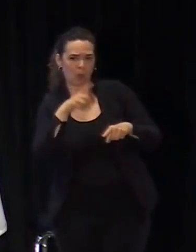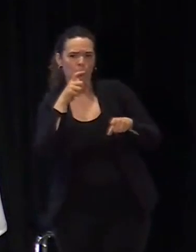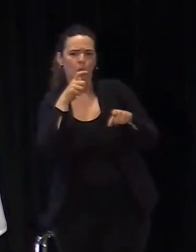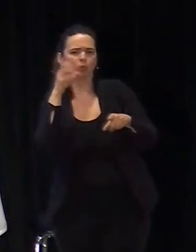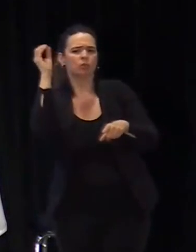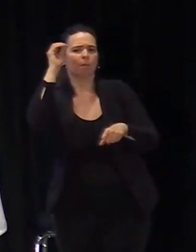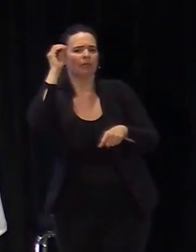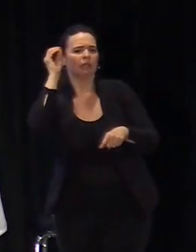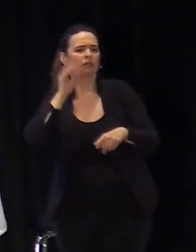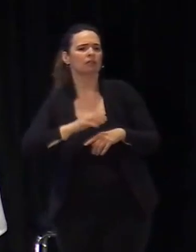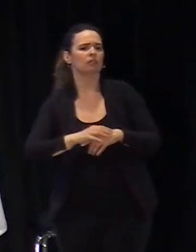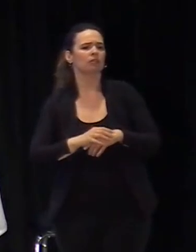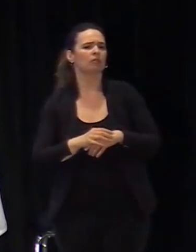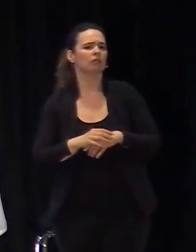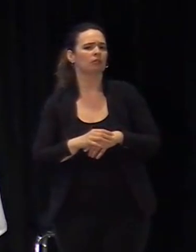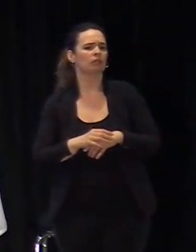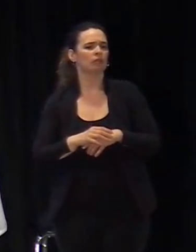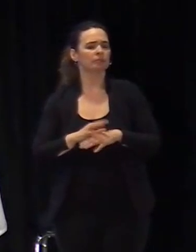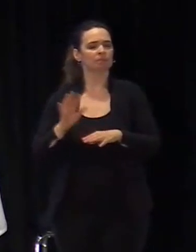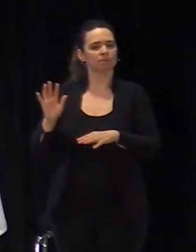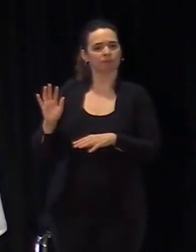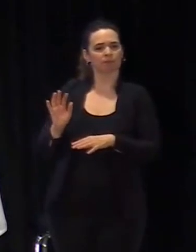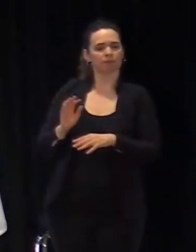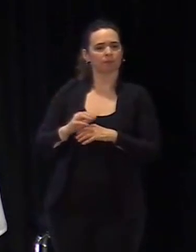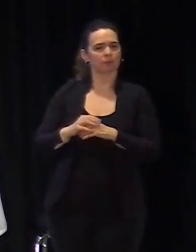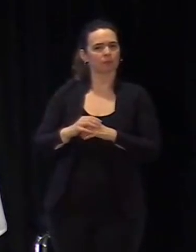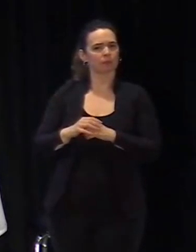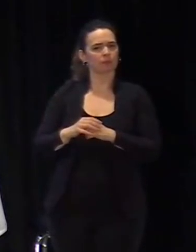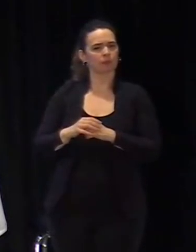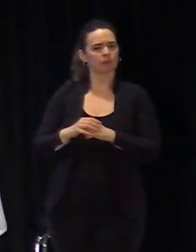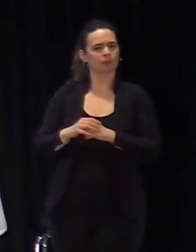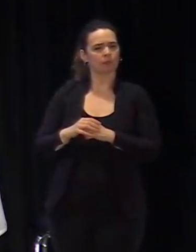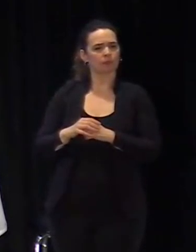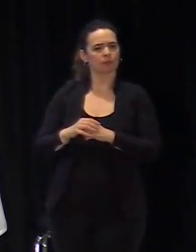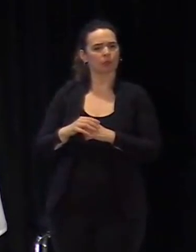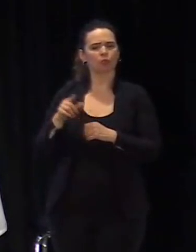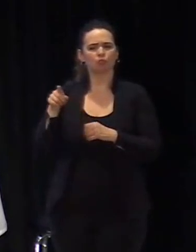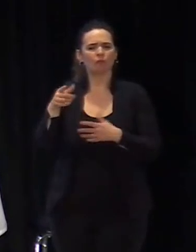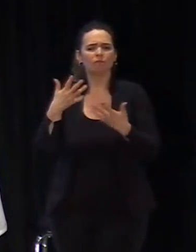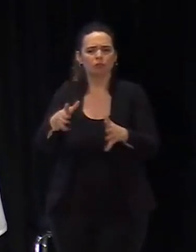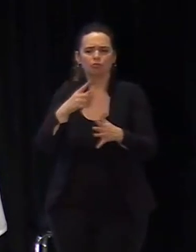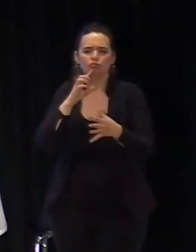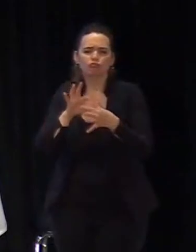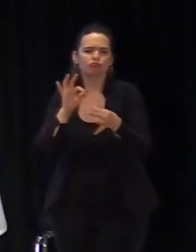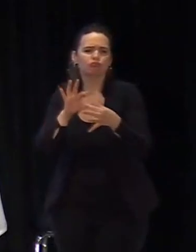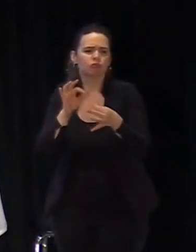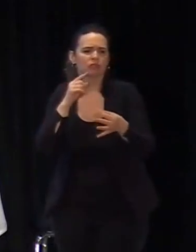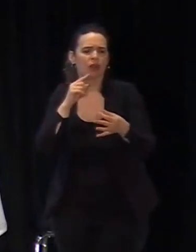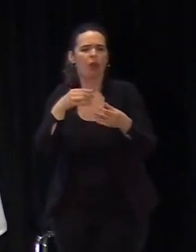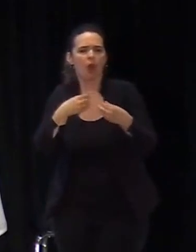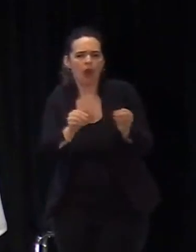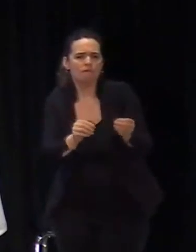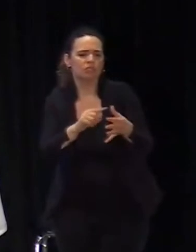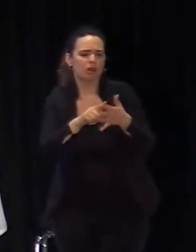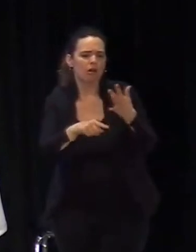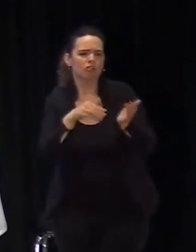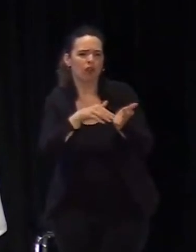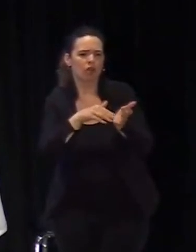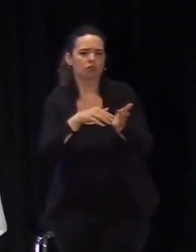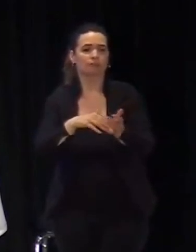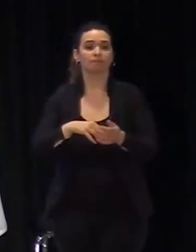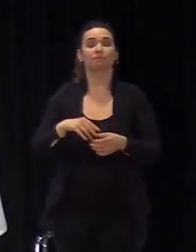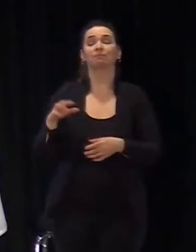You still have to hit the that, but I mean, yeah. For you said those who are going to. Yeah, we want to work with the doctors to get, they